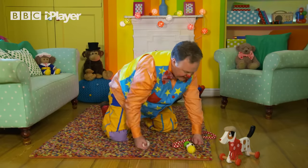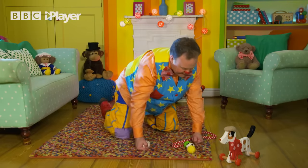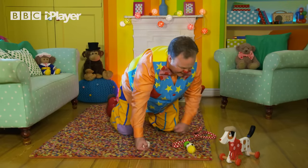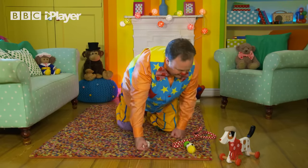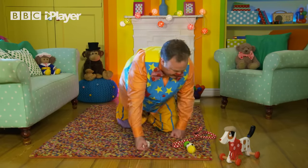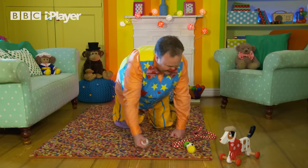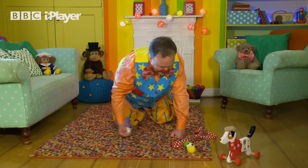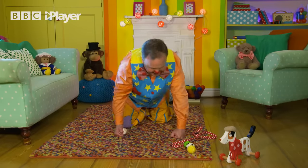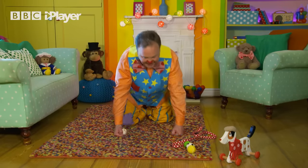the puppy.